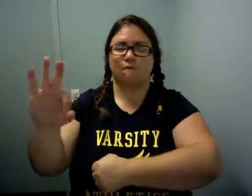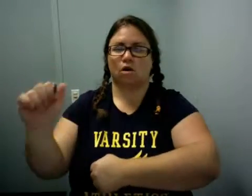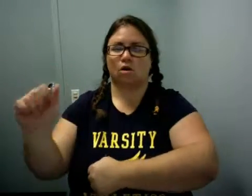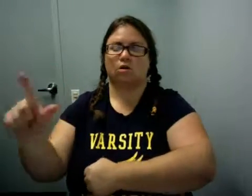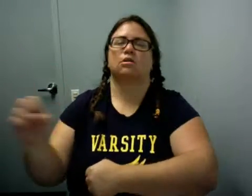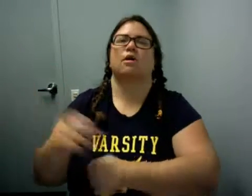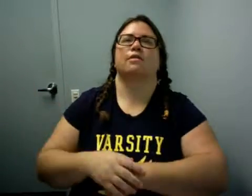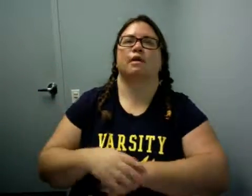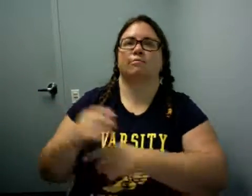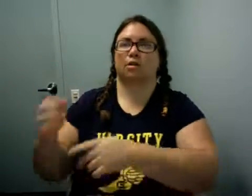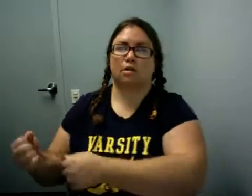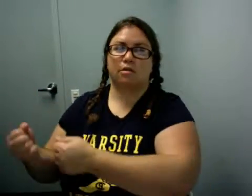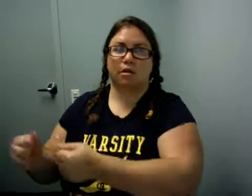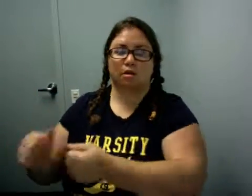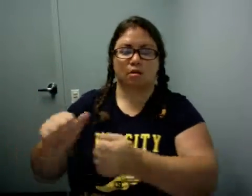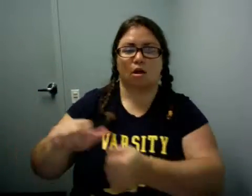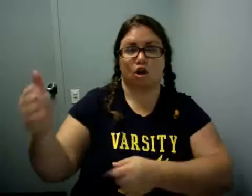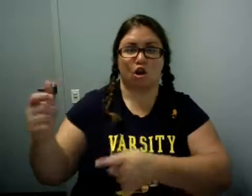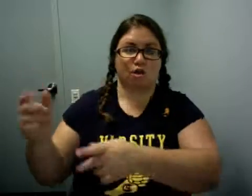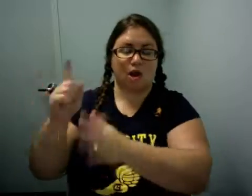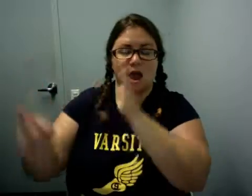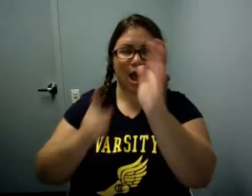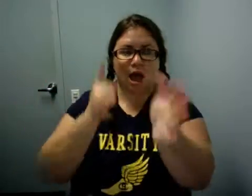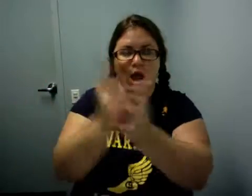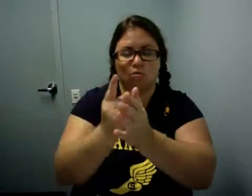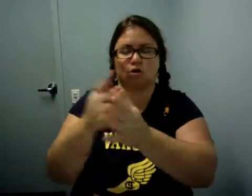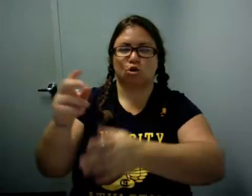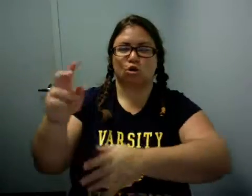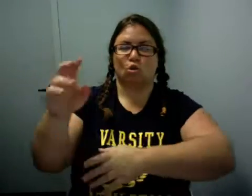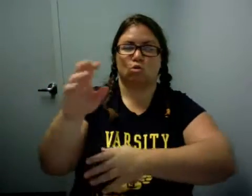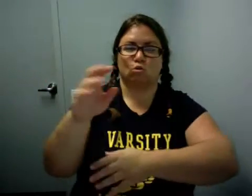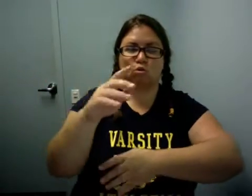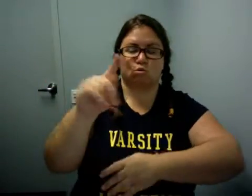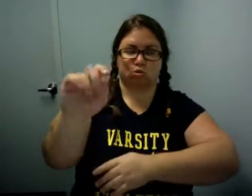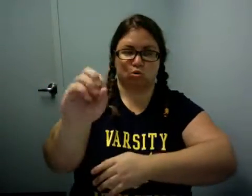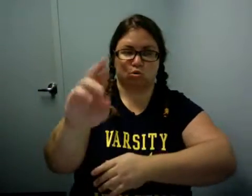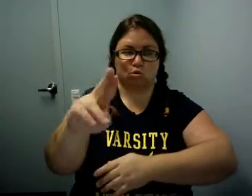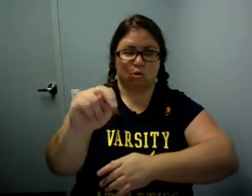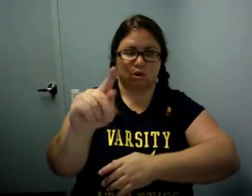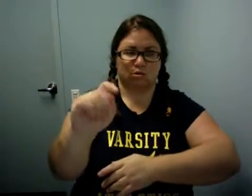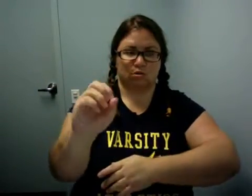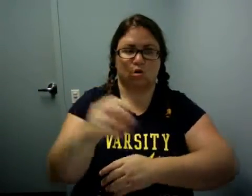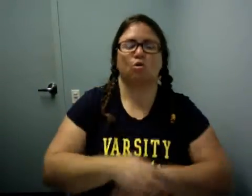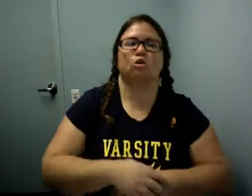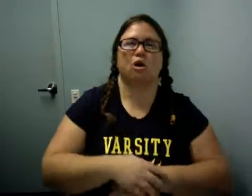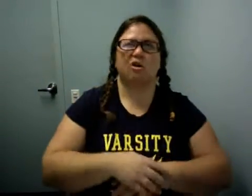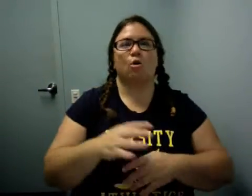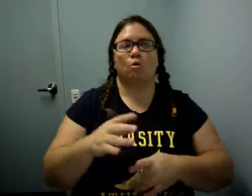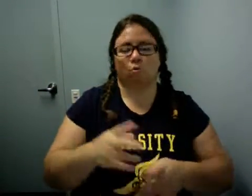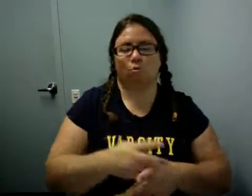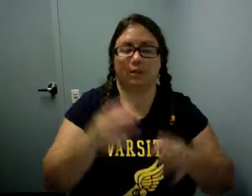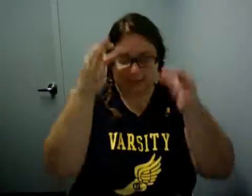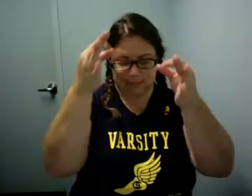plus you get to see Niagara Falls. So we decided to do that. So the time finally came, it's ready to go. We get to Buffalo, New